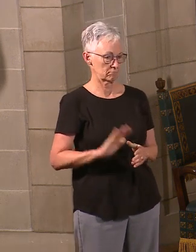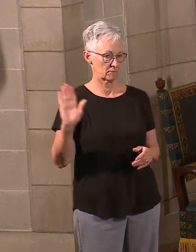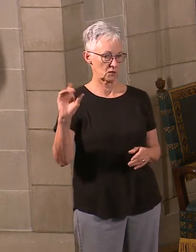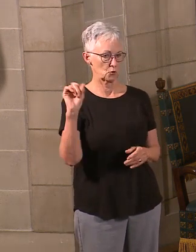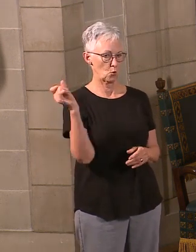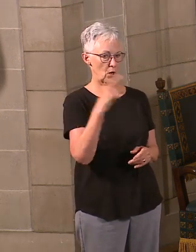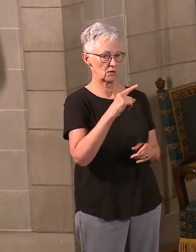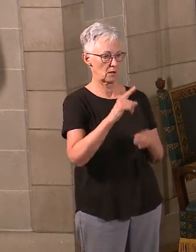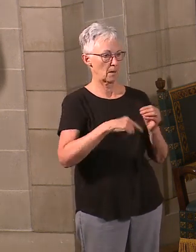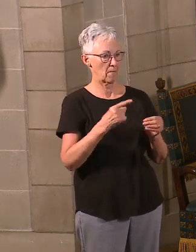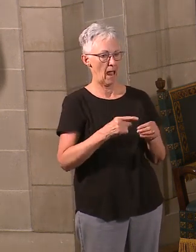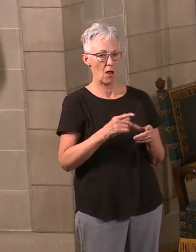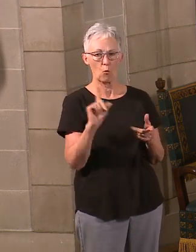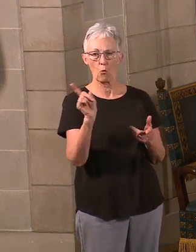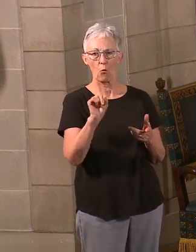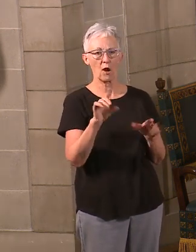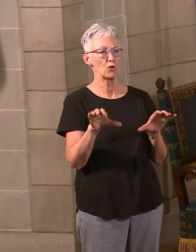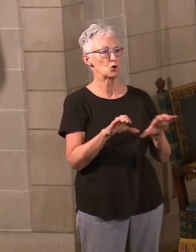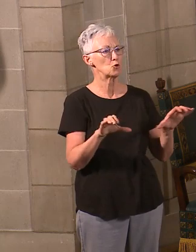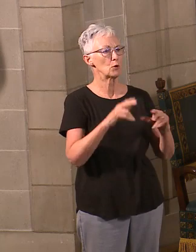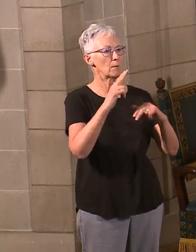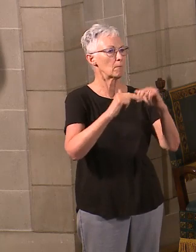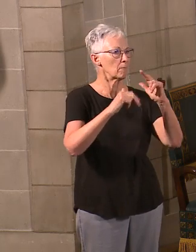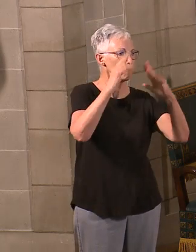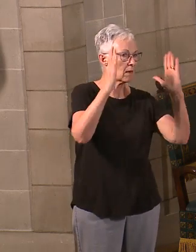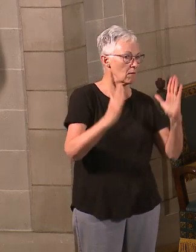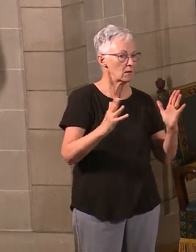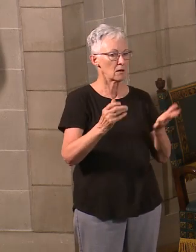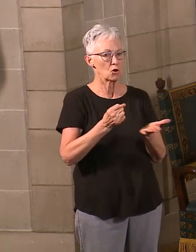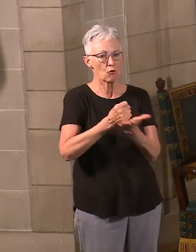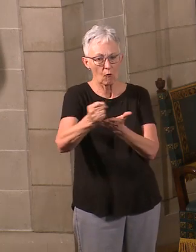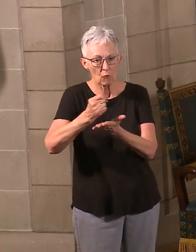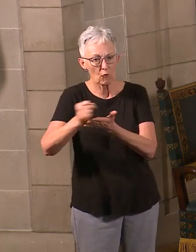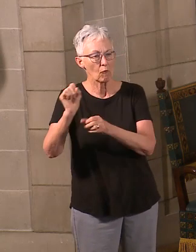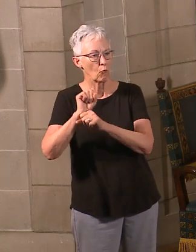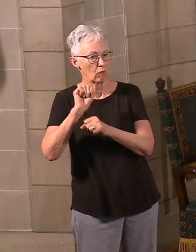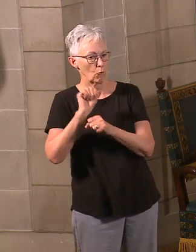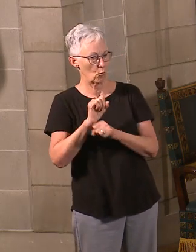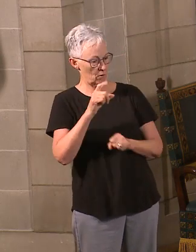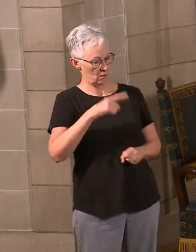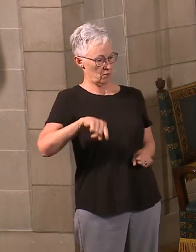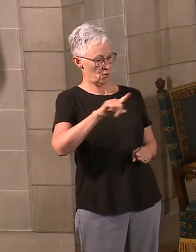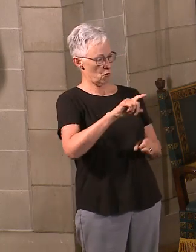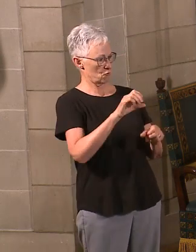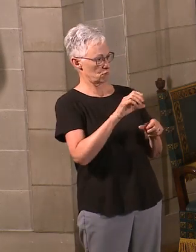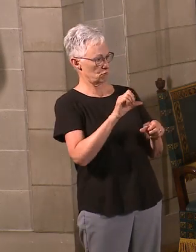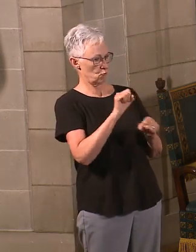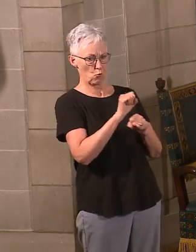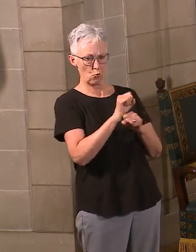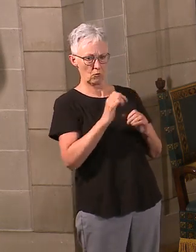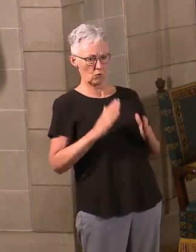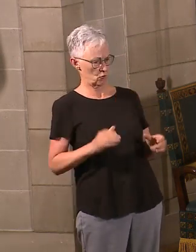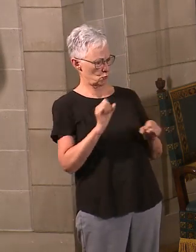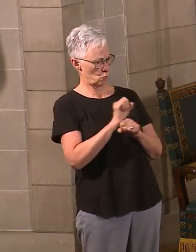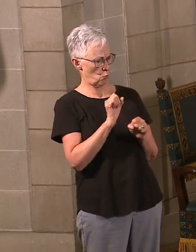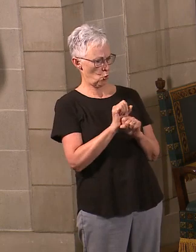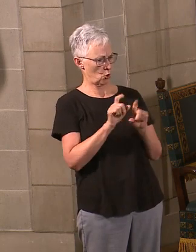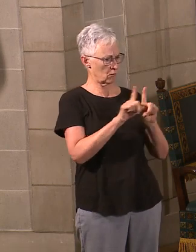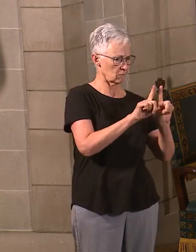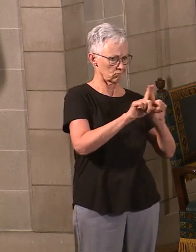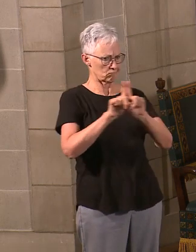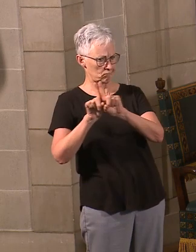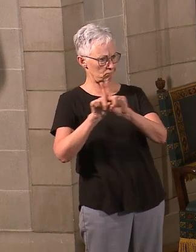about construction sites from Mike McKnight, and construction workers having to work together. And again, what we've said is, yes,